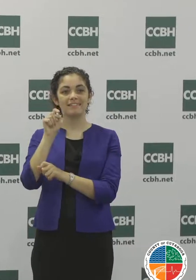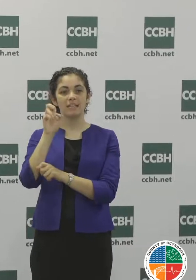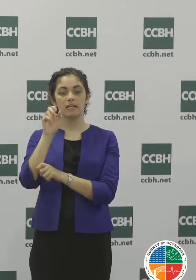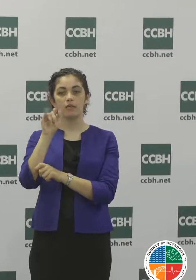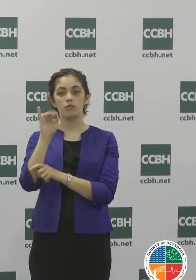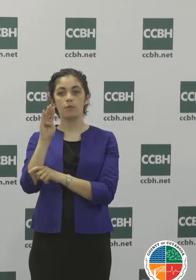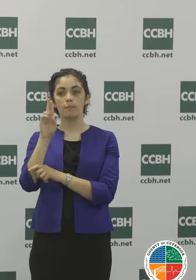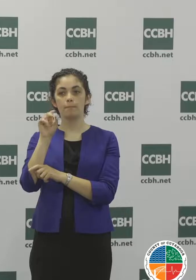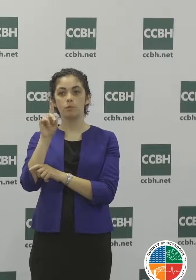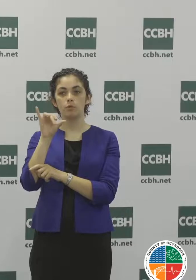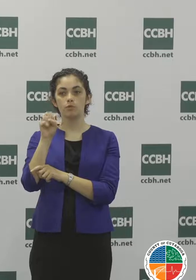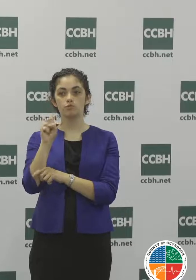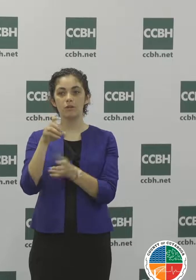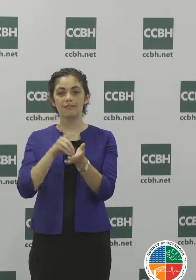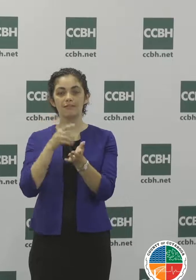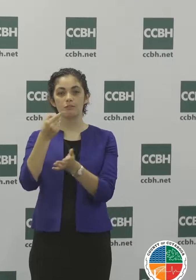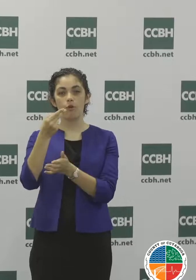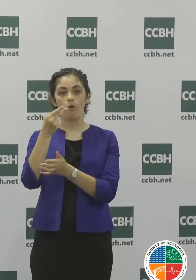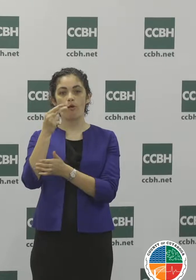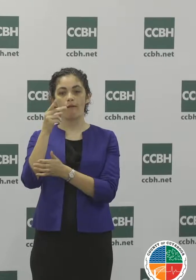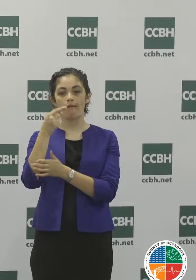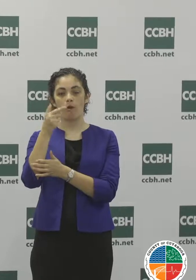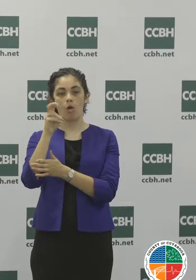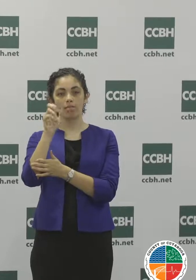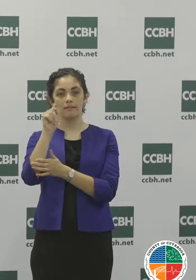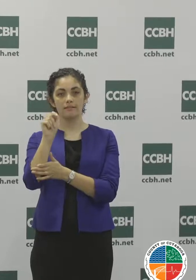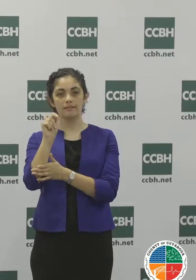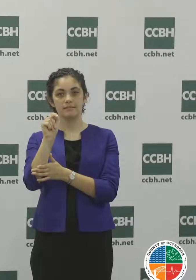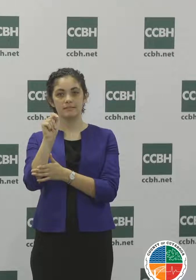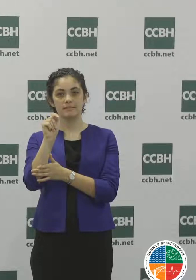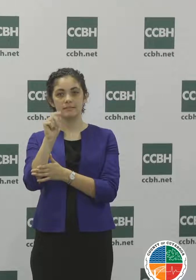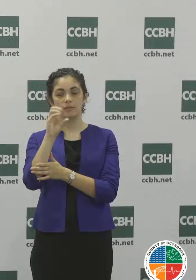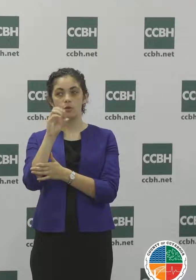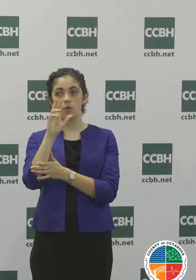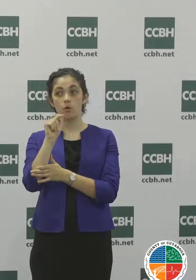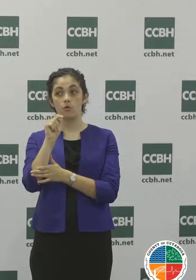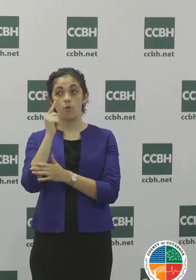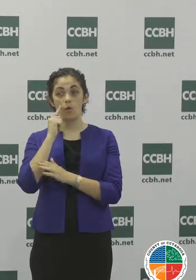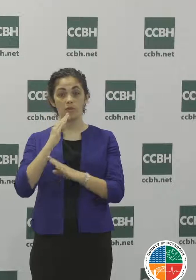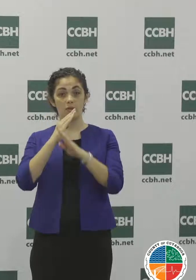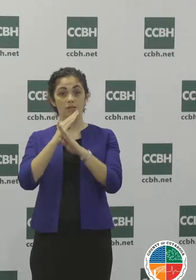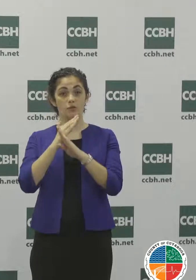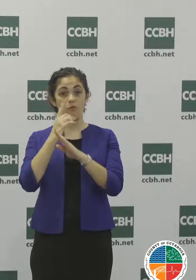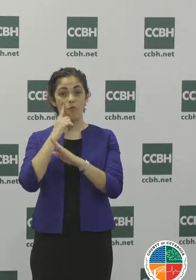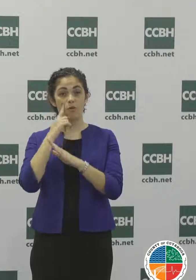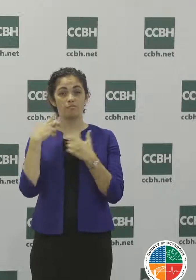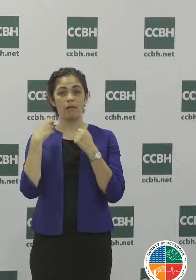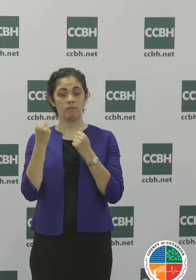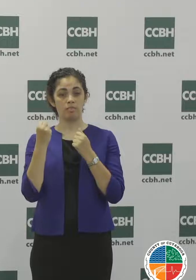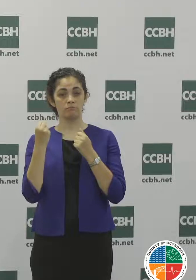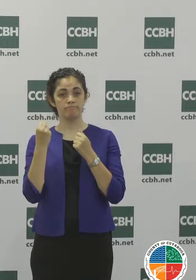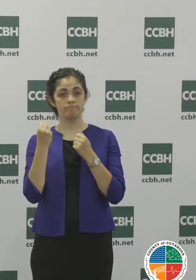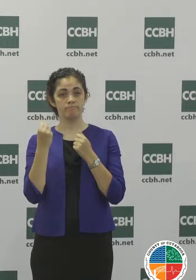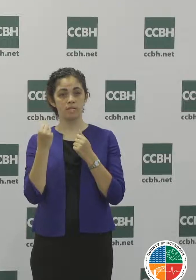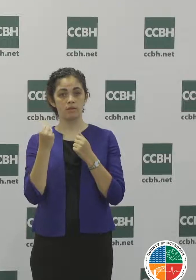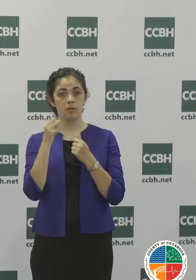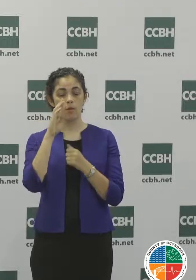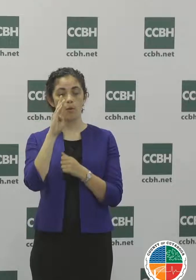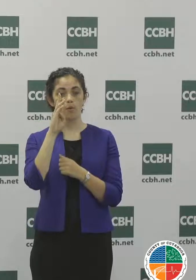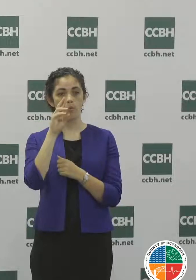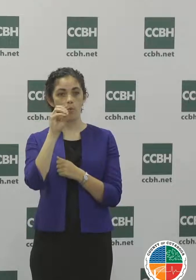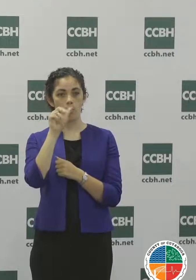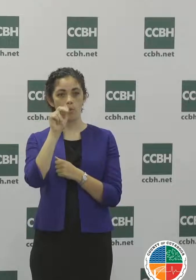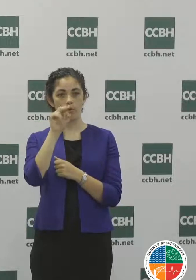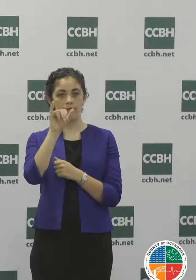Budish, along with Dr. Heidi Gullett, our Medical Director, and our Co-Director of Prevention and Wellness, Ramona Brazil. And so I'd first like to